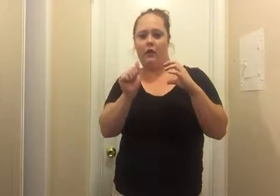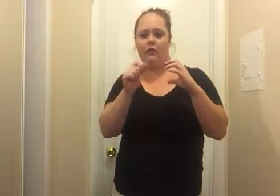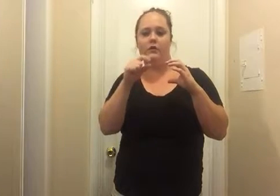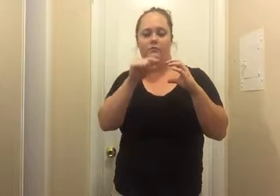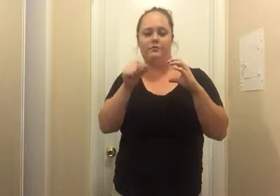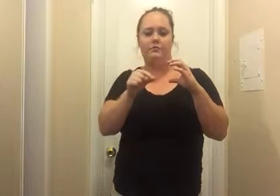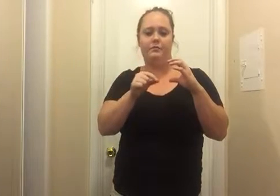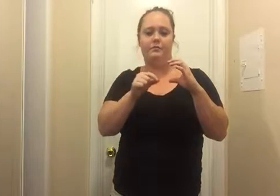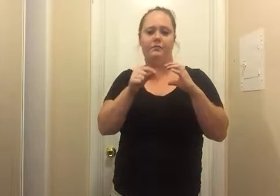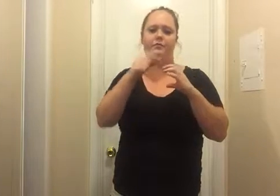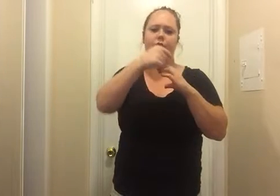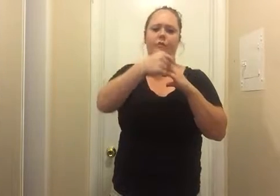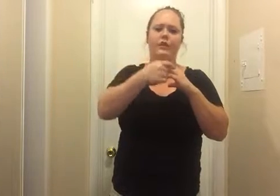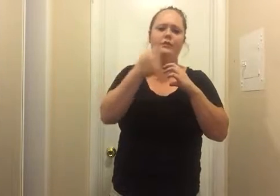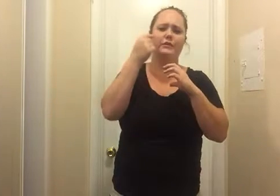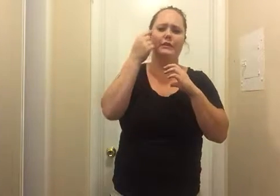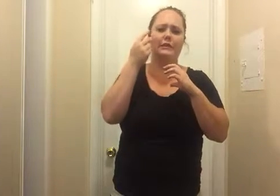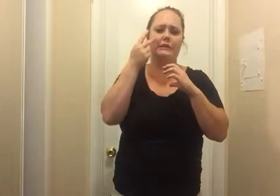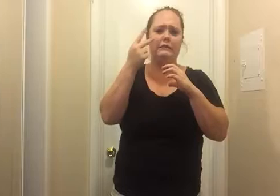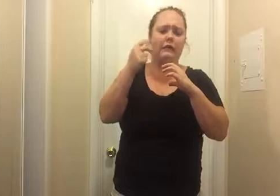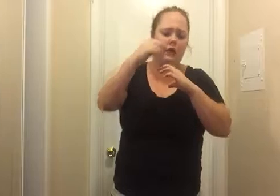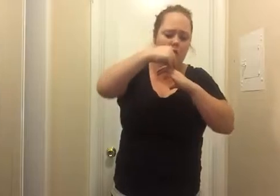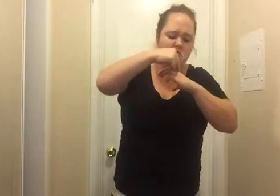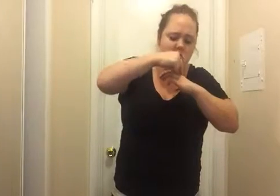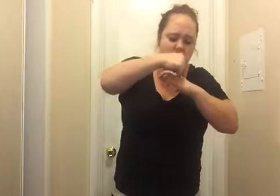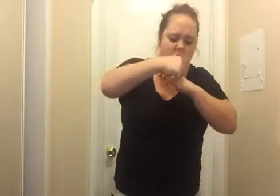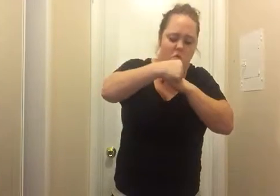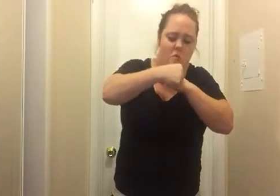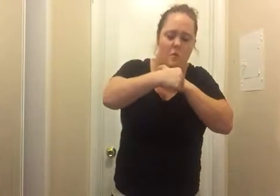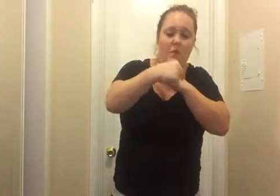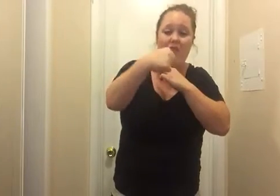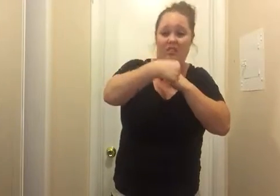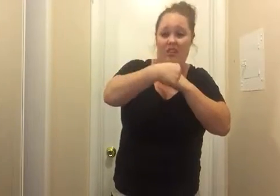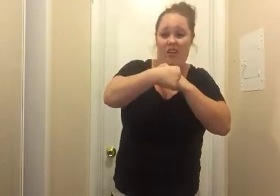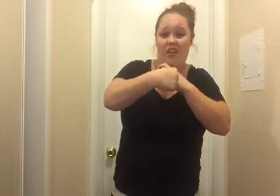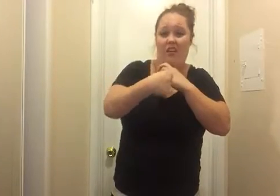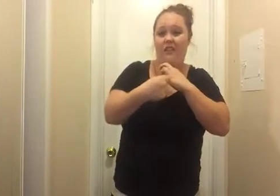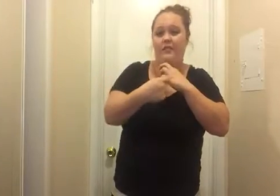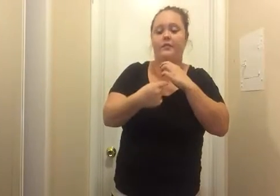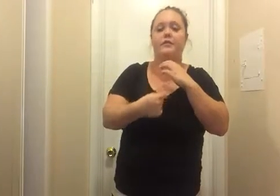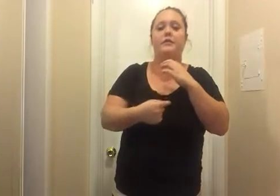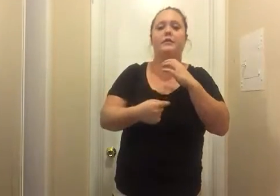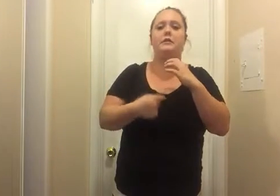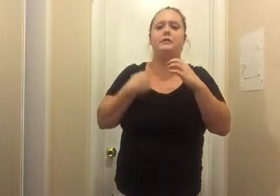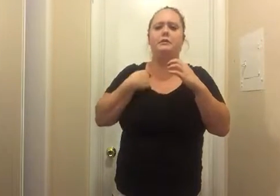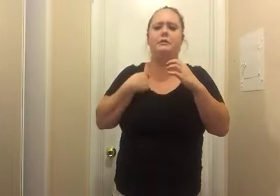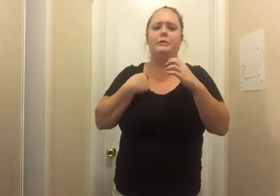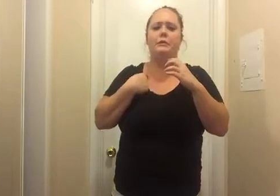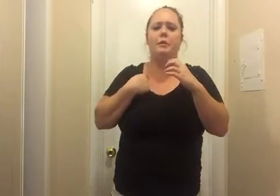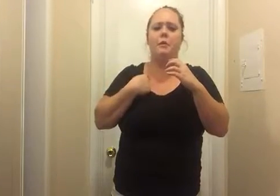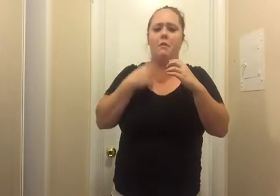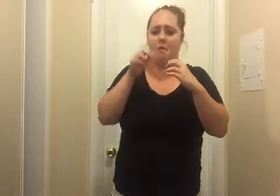color. Maybe it's forming right over here. And so when you have this plaque form right over here, what it's going to do is it's going to